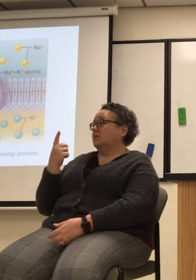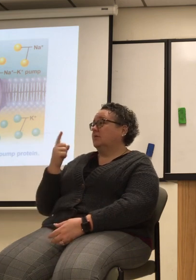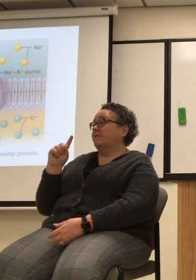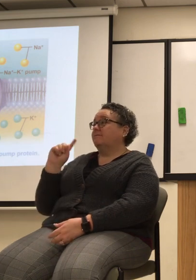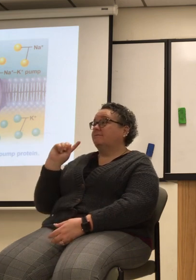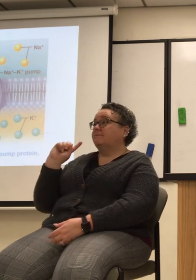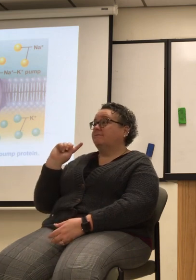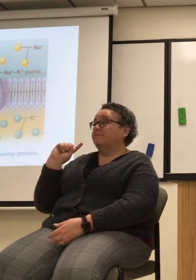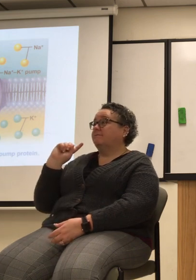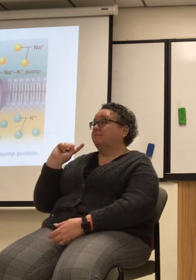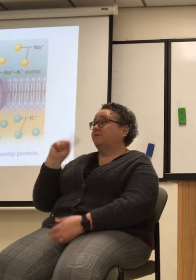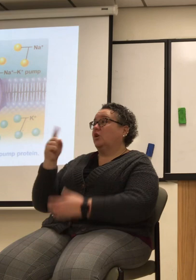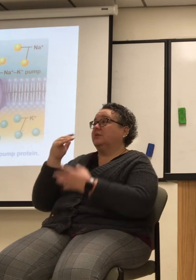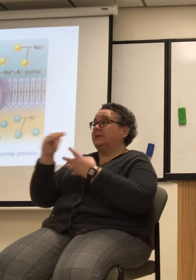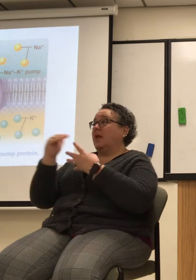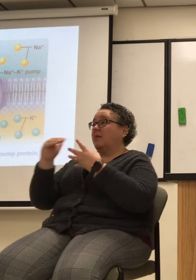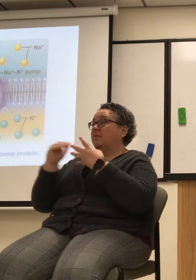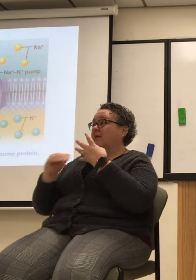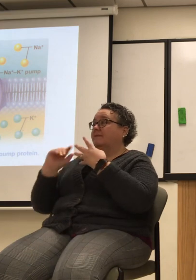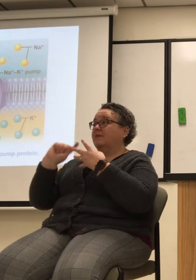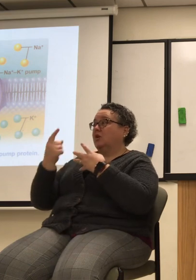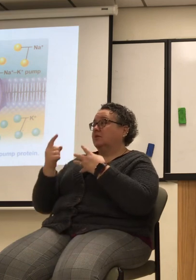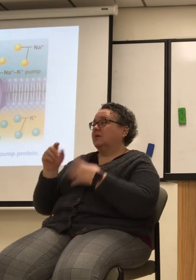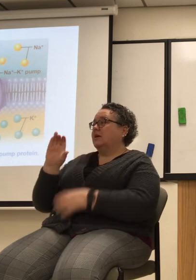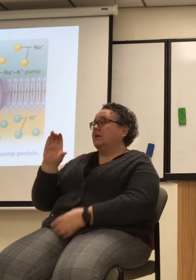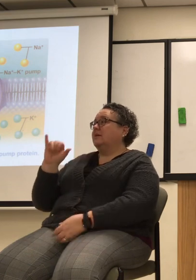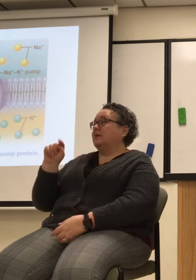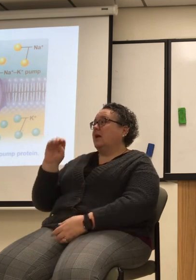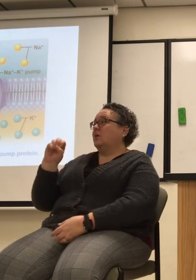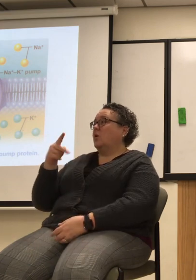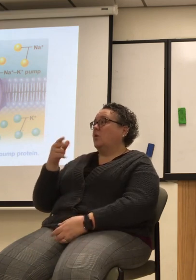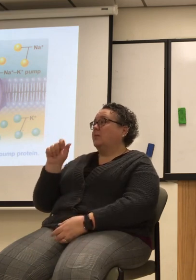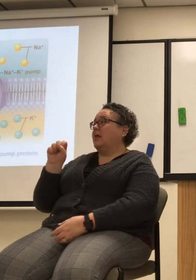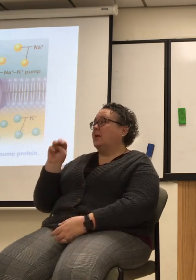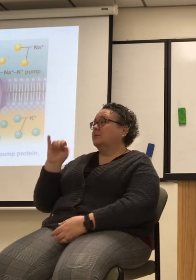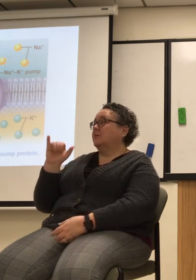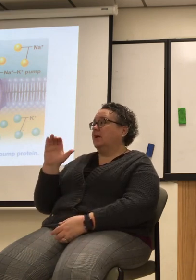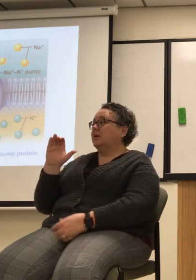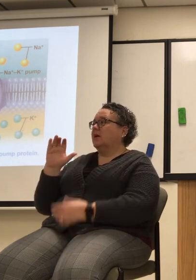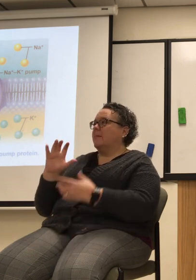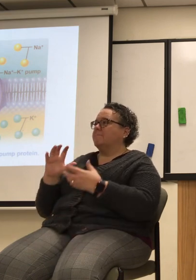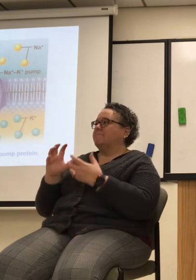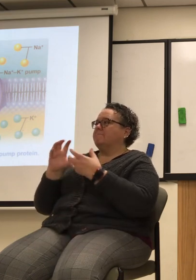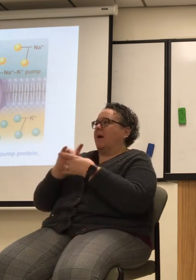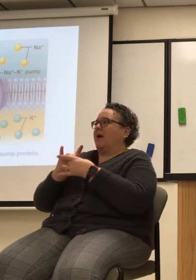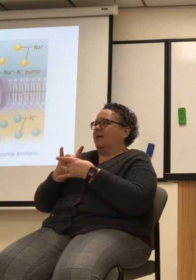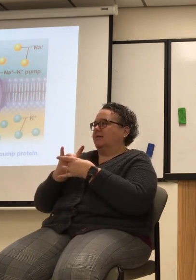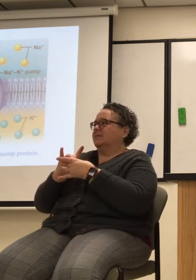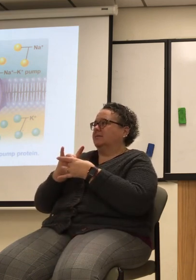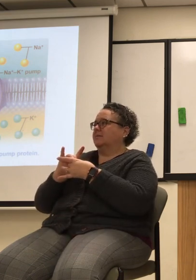cytoplasmic sodium binds to the pump protein.